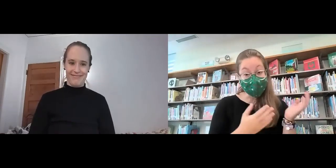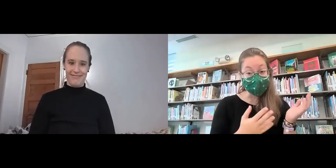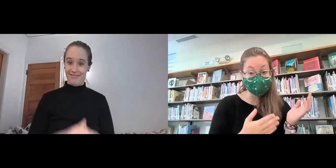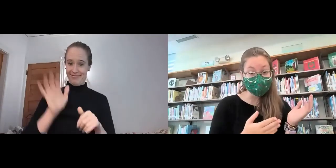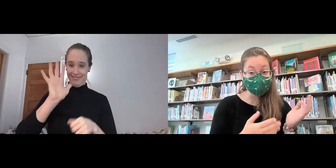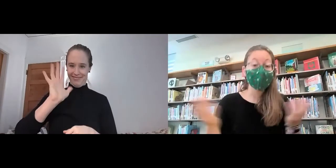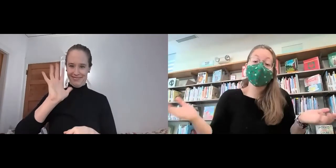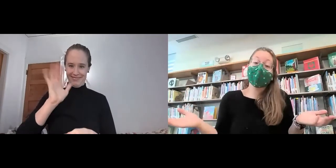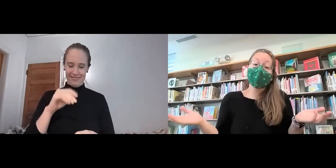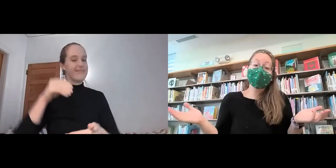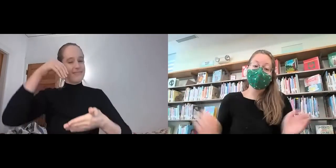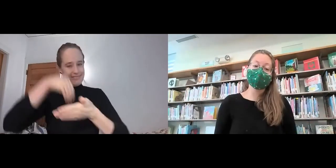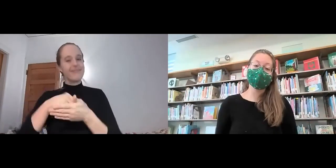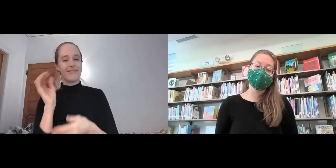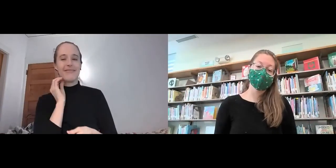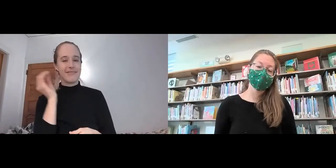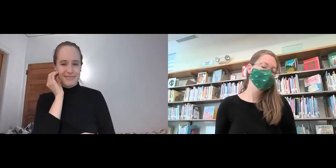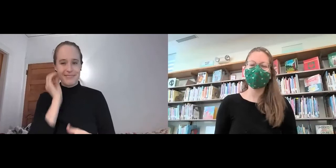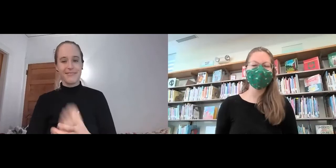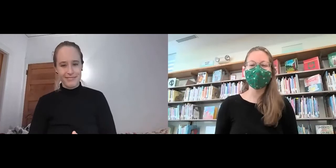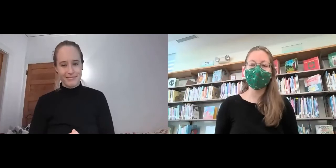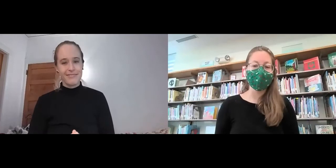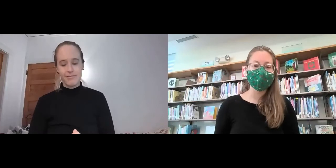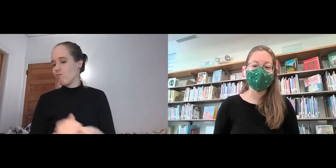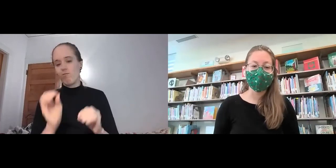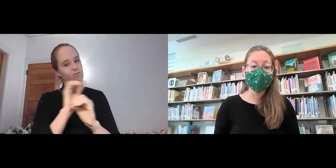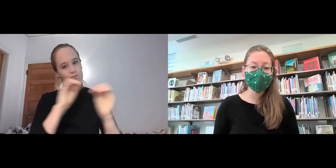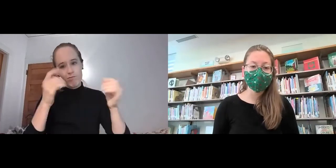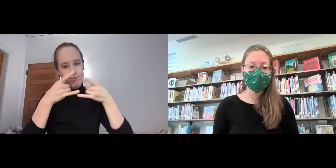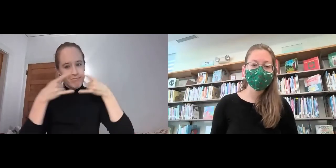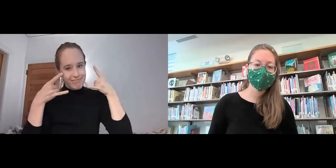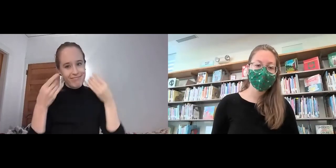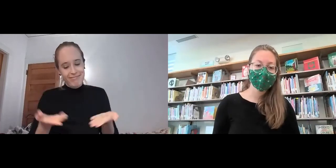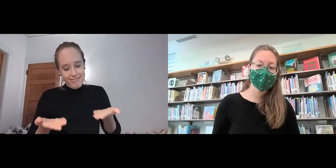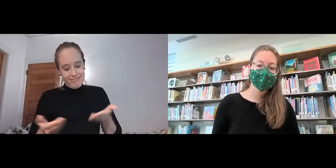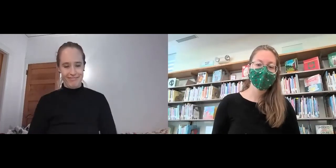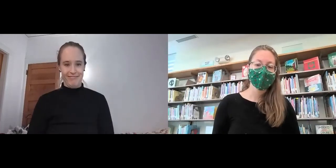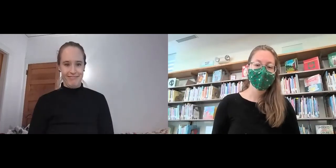And Lakin is at home. She doesn't need a mask at home.